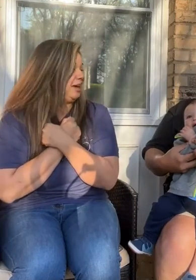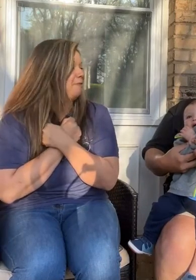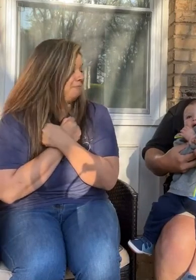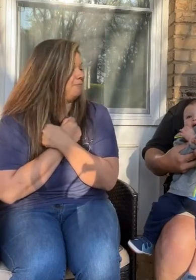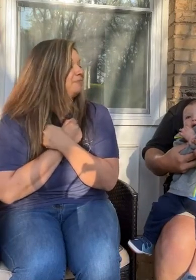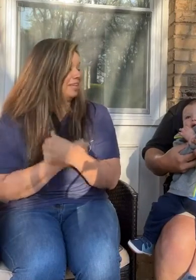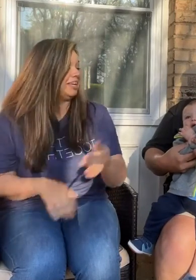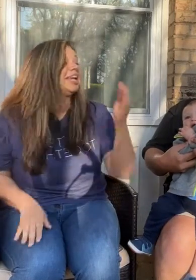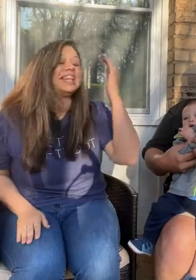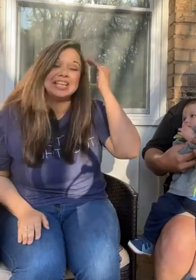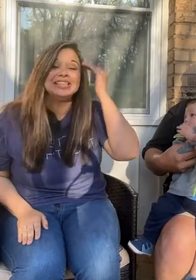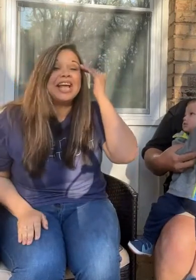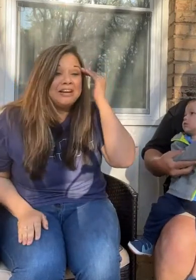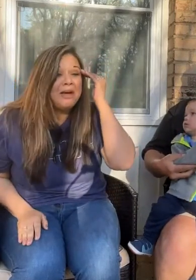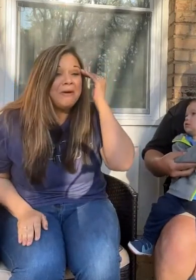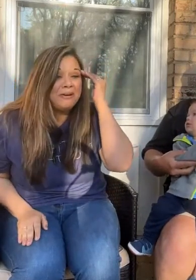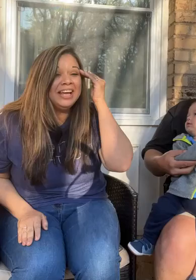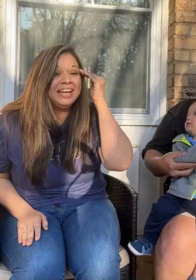Yep. And this I know.